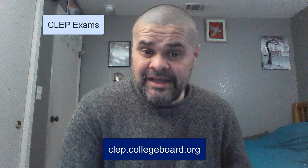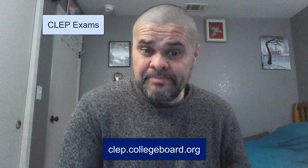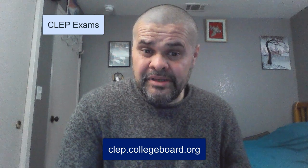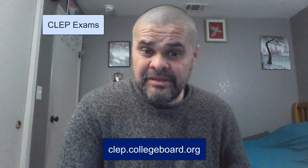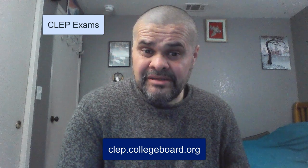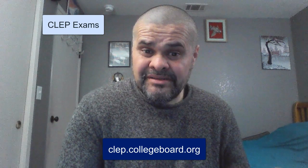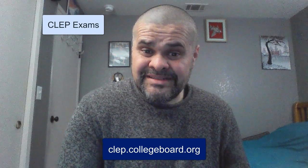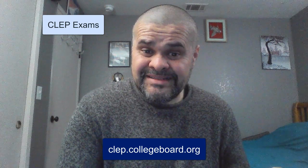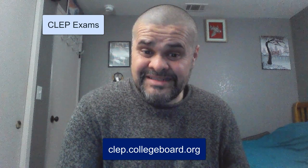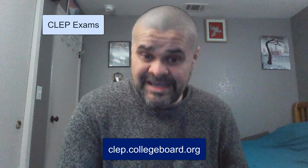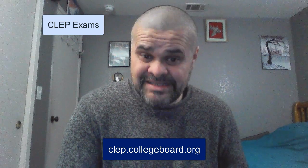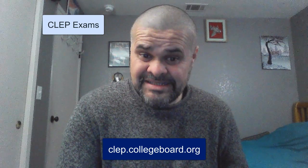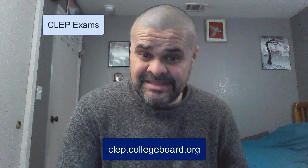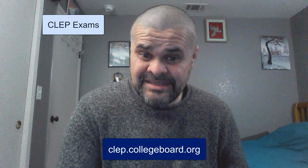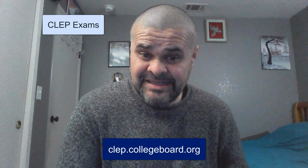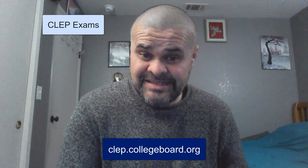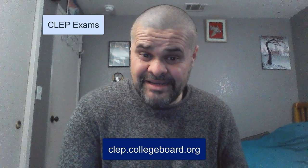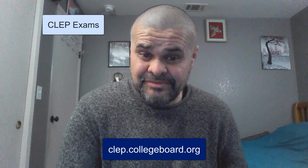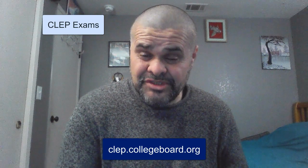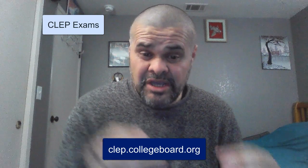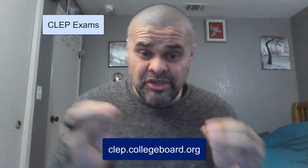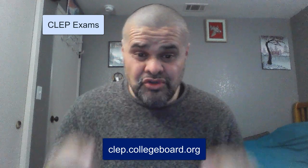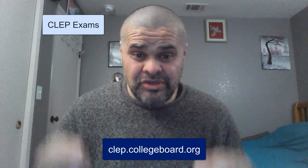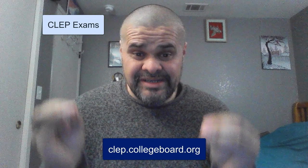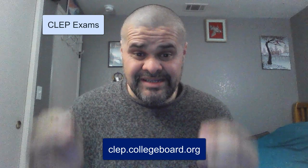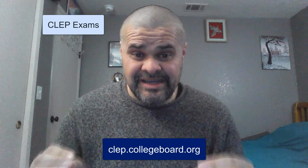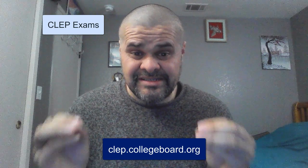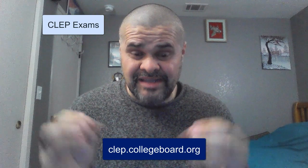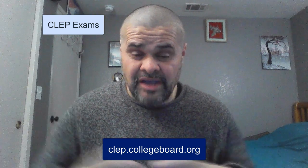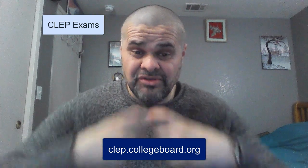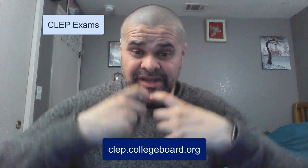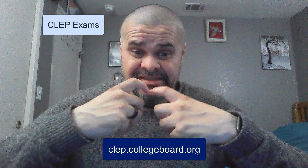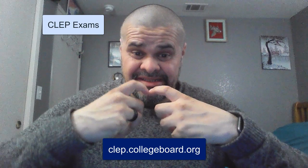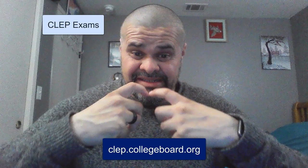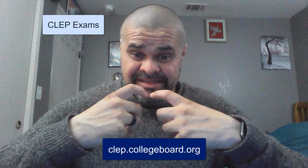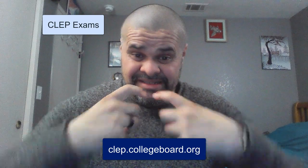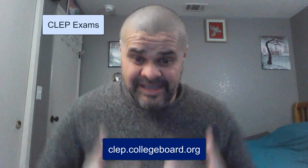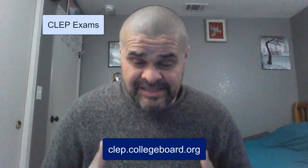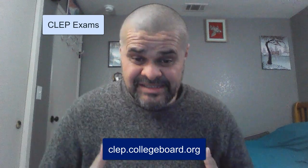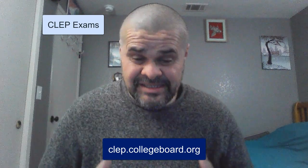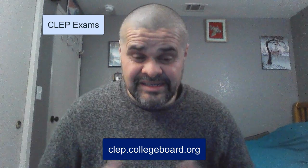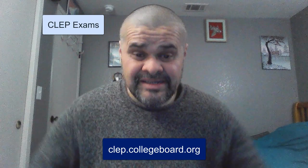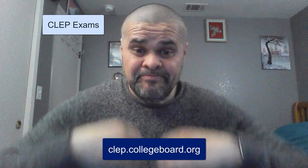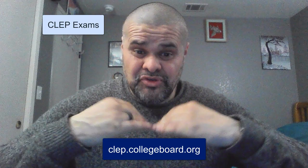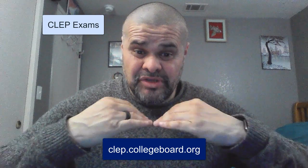CLEP test exams, you can test out, you can actually test, you